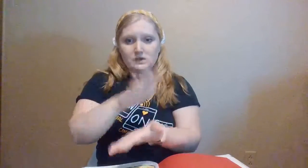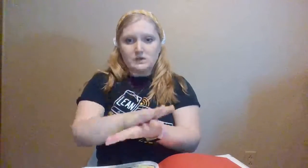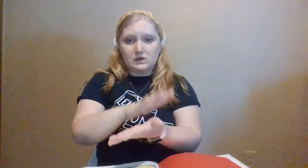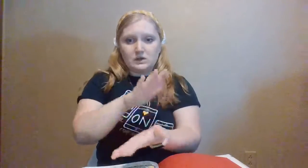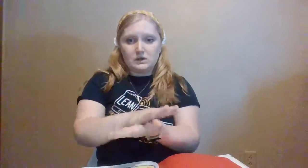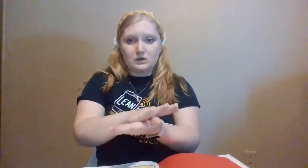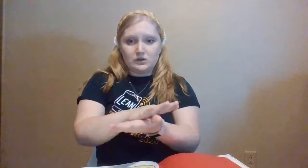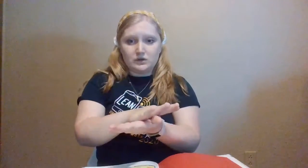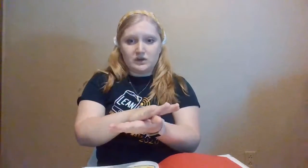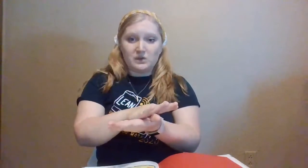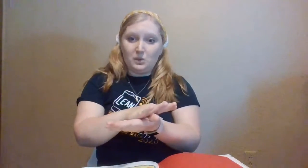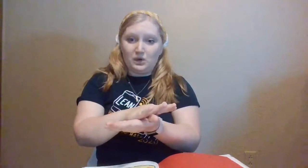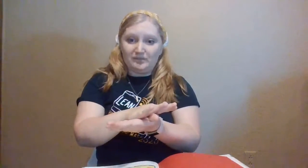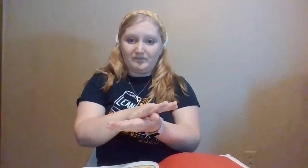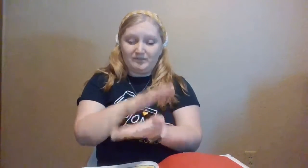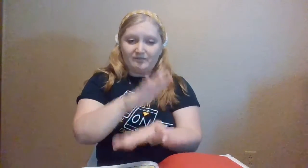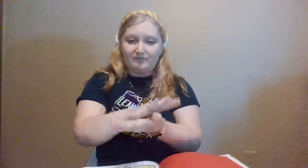to school.